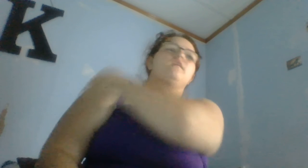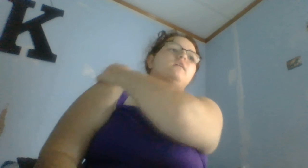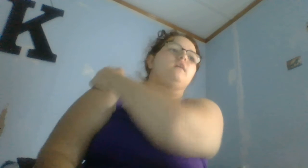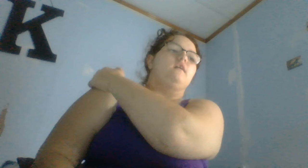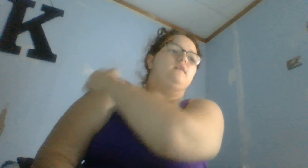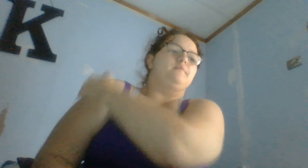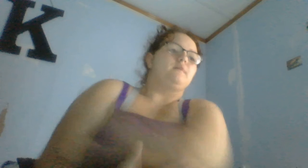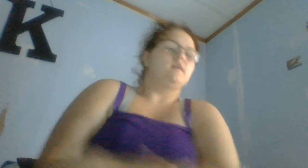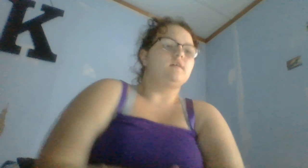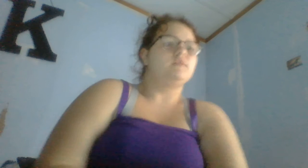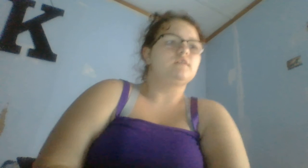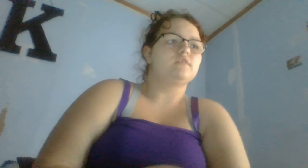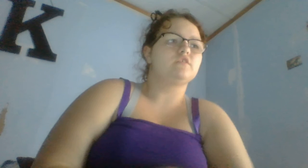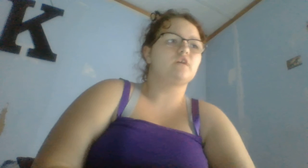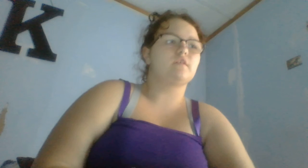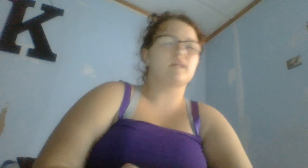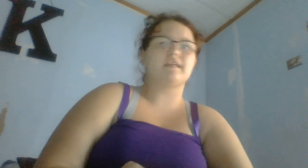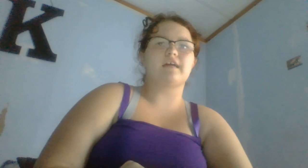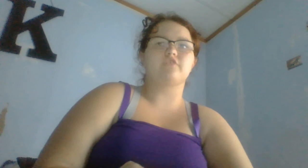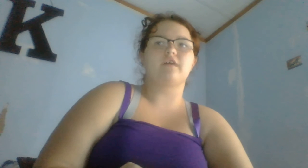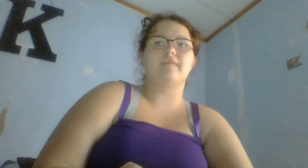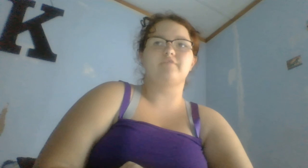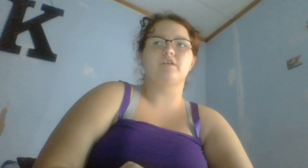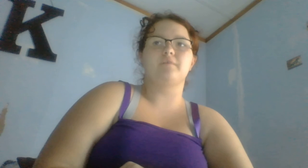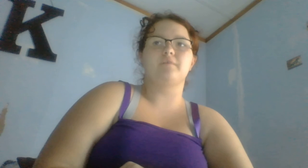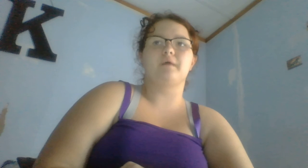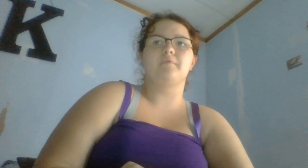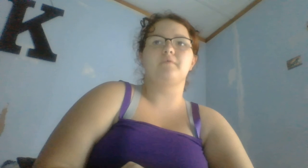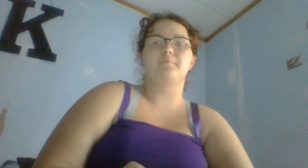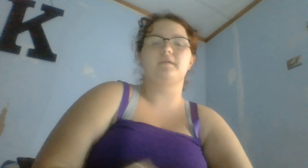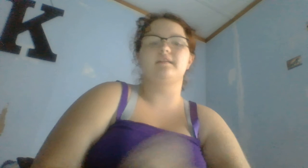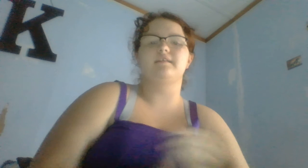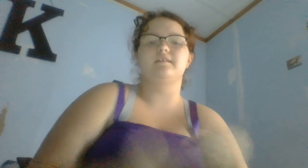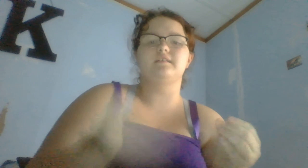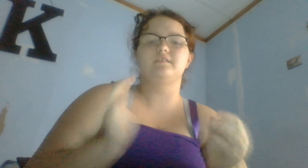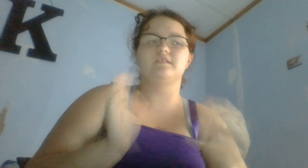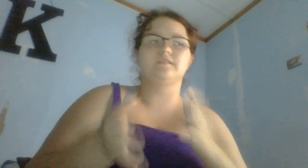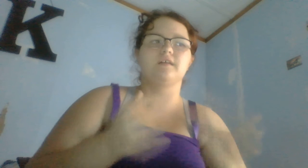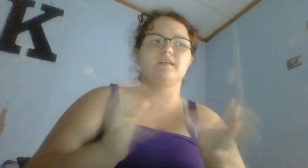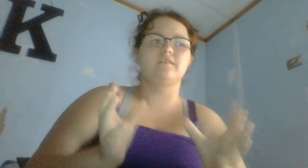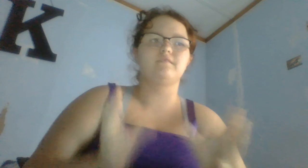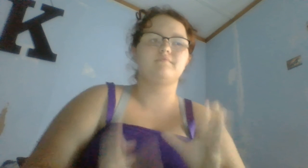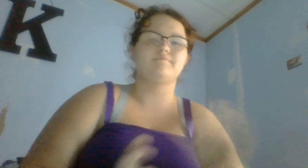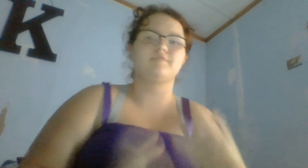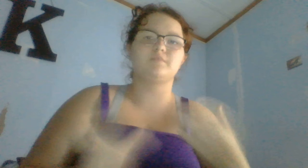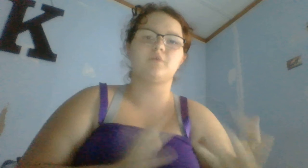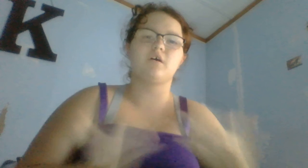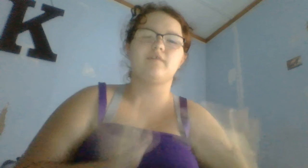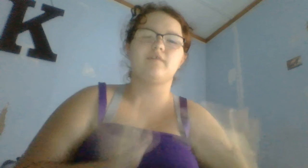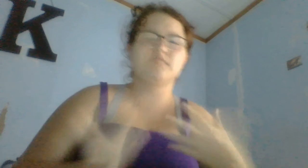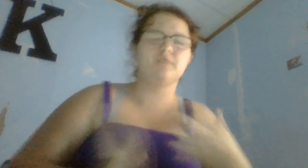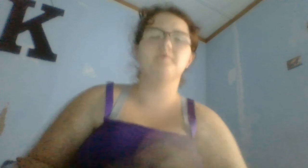um so like an actual envelope i won't put it into like a small envelope